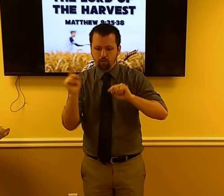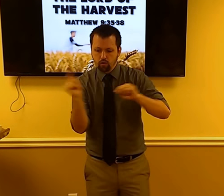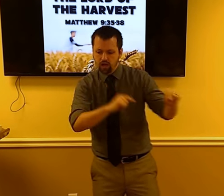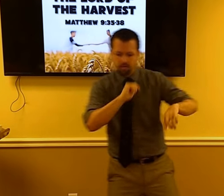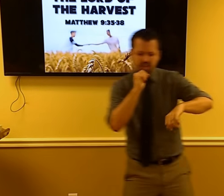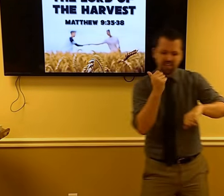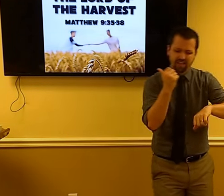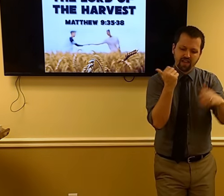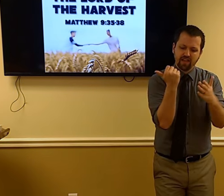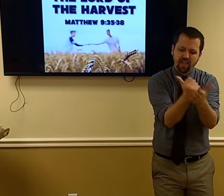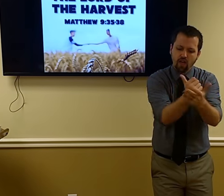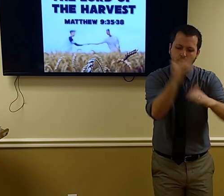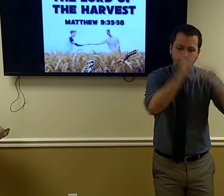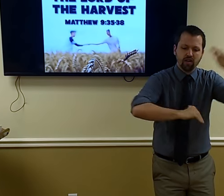who come, they help build,